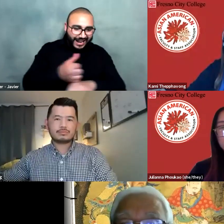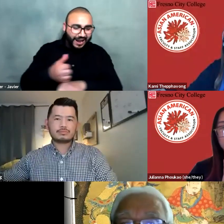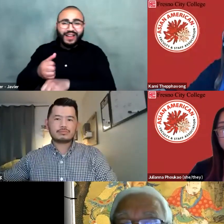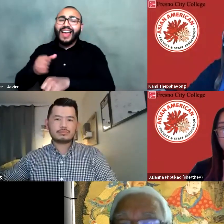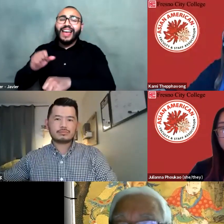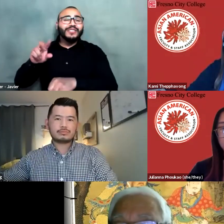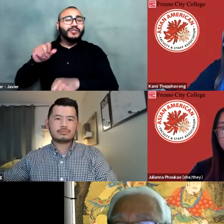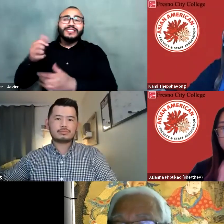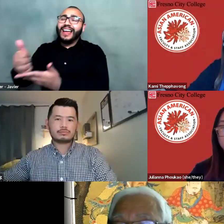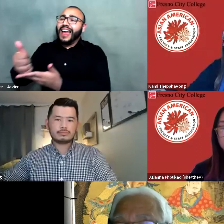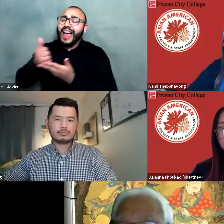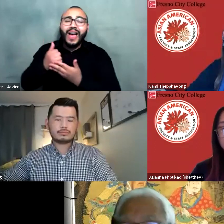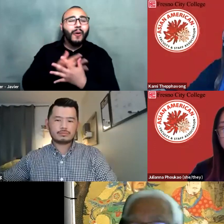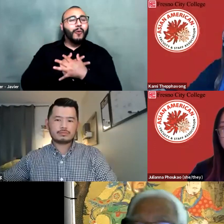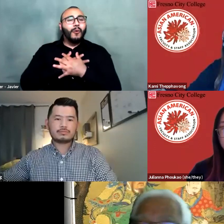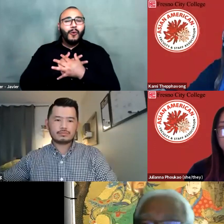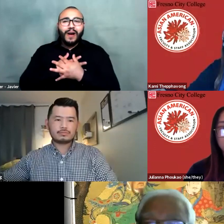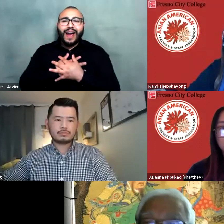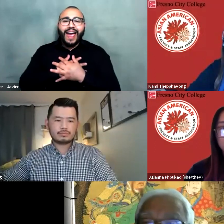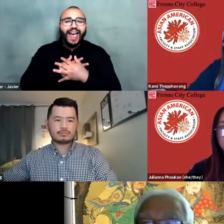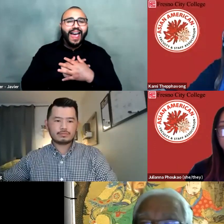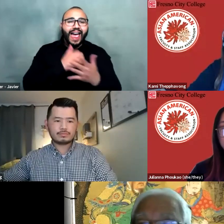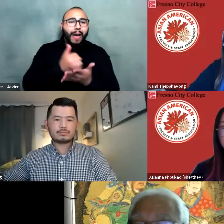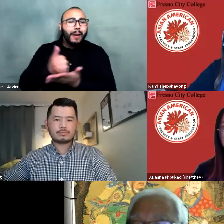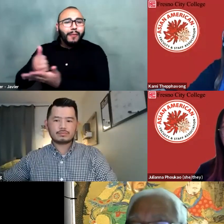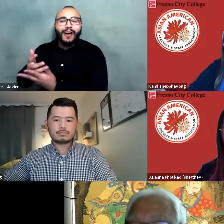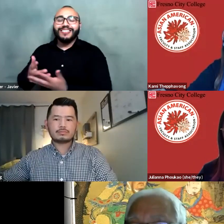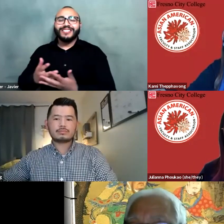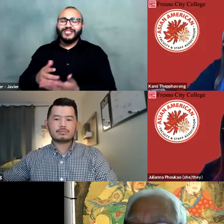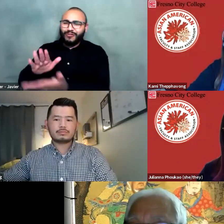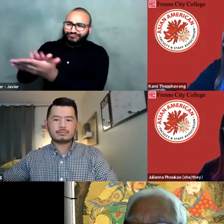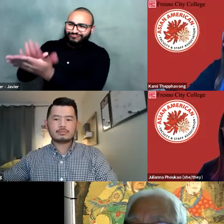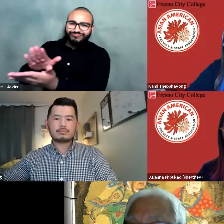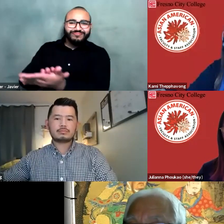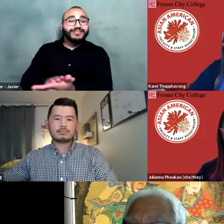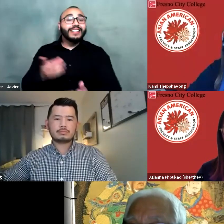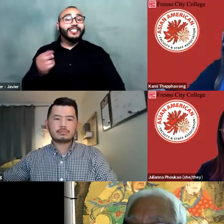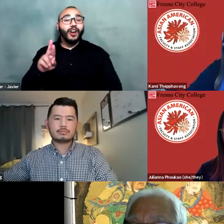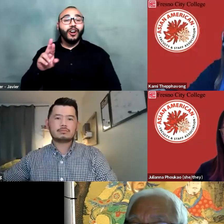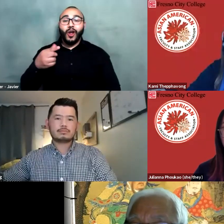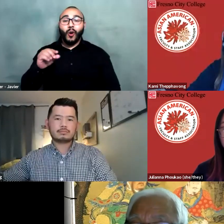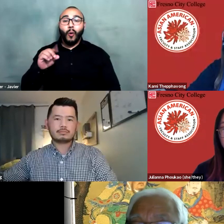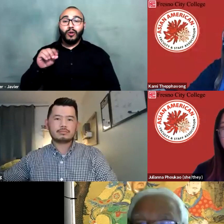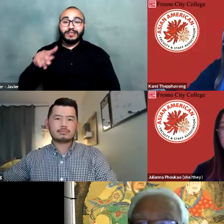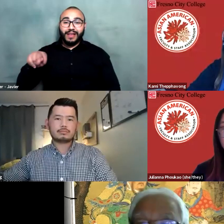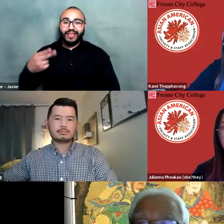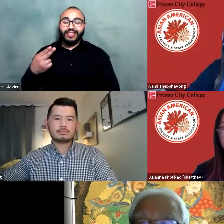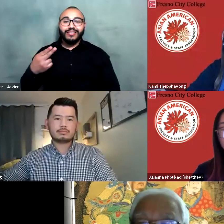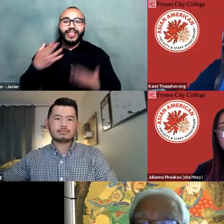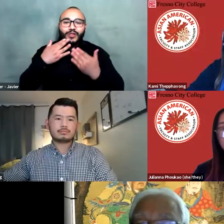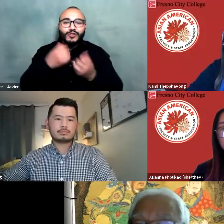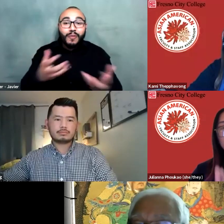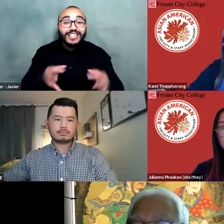really filled in all our gaps. So huge kudos to you. Dr. Goldsmith, thank you so much. And